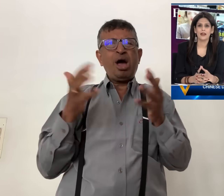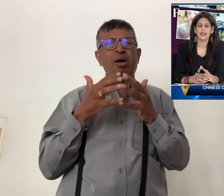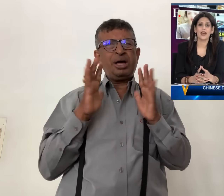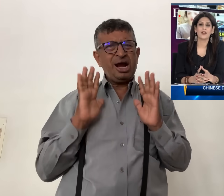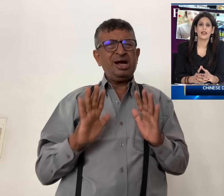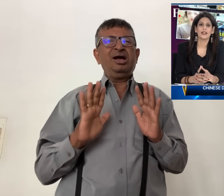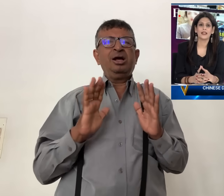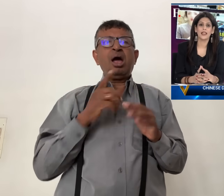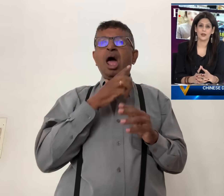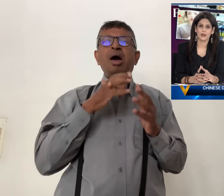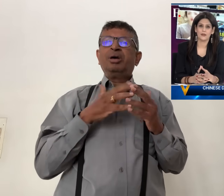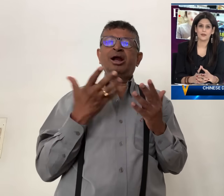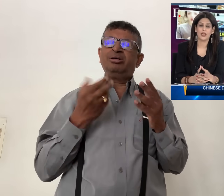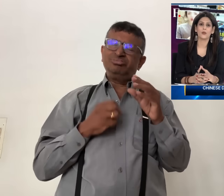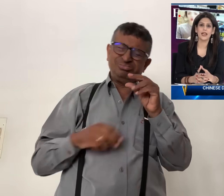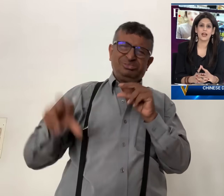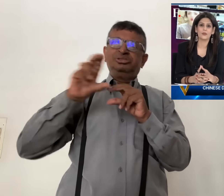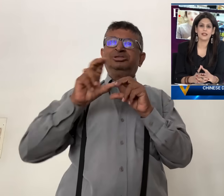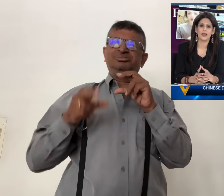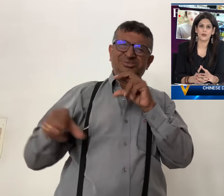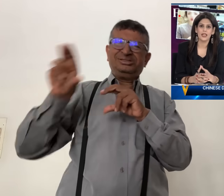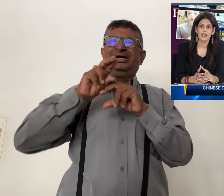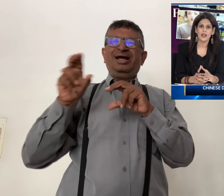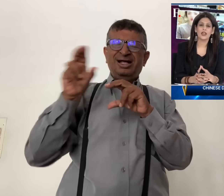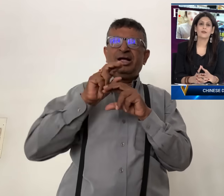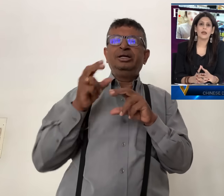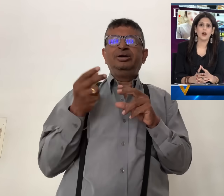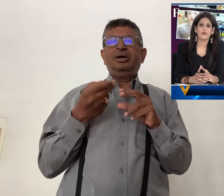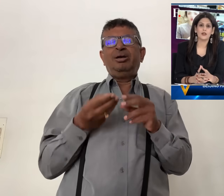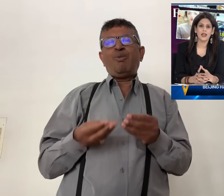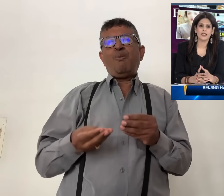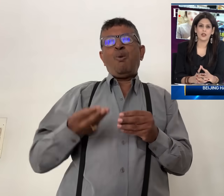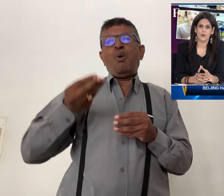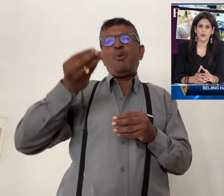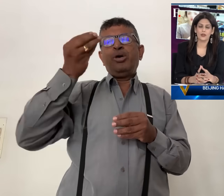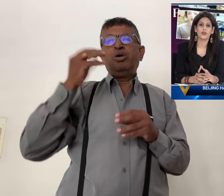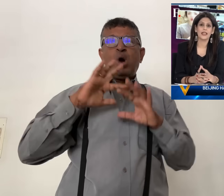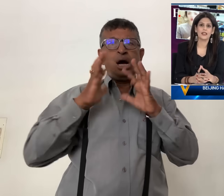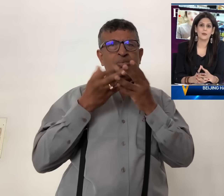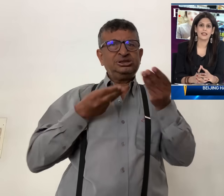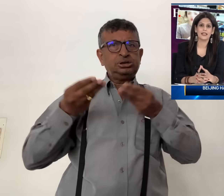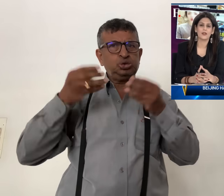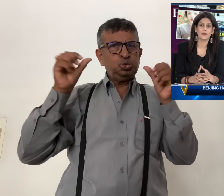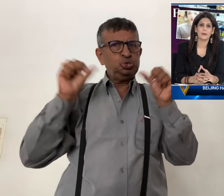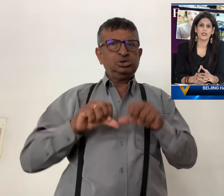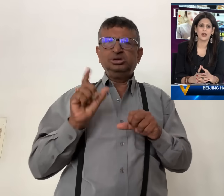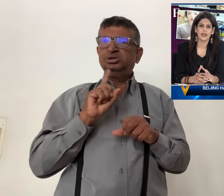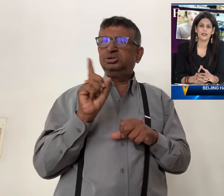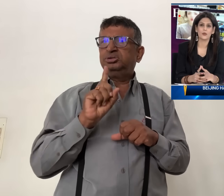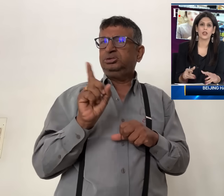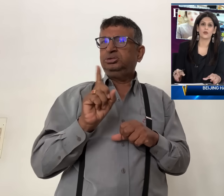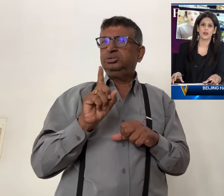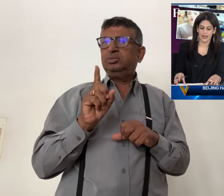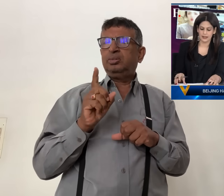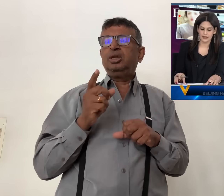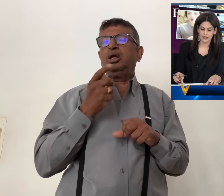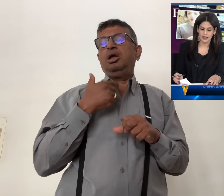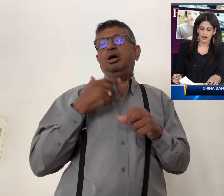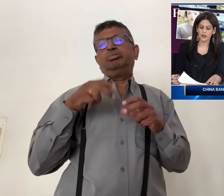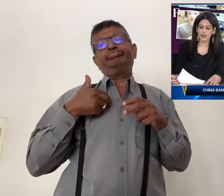at Caroline Leavitt. She is the White House press secretary. She is being mocked for a dress that she wore. This Chinese diplomat says the dress was made in China. This is what he wrote on X. Accusing